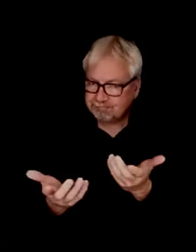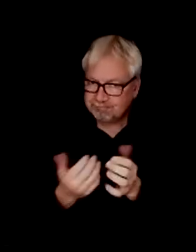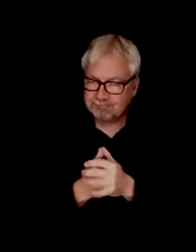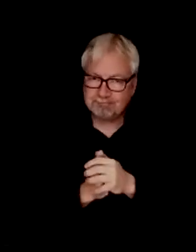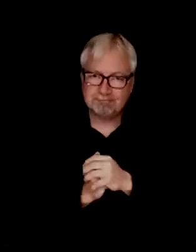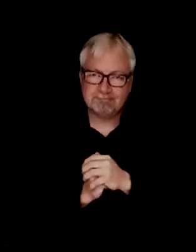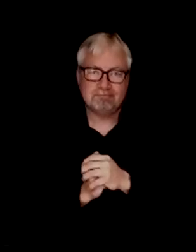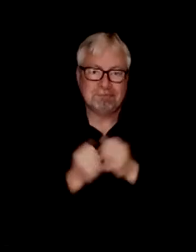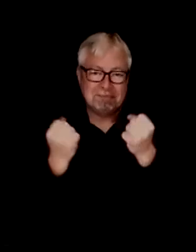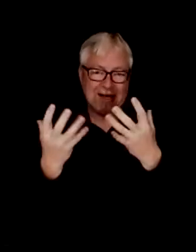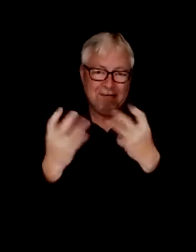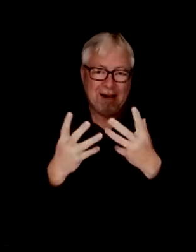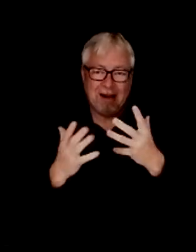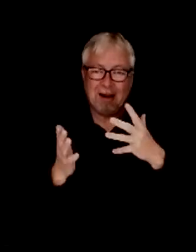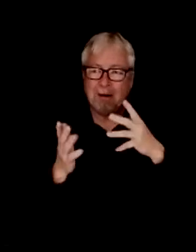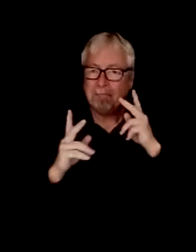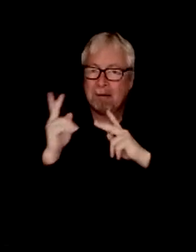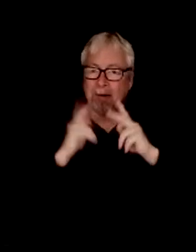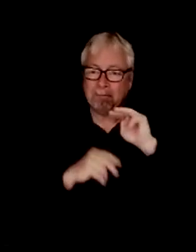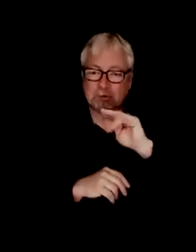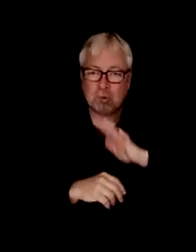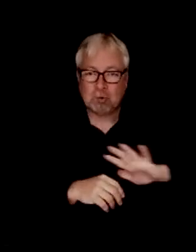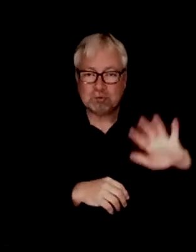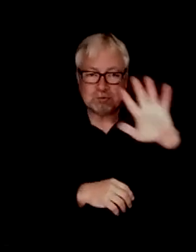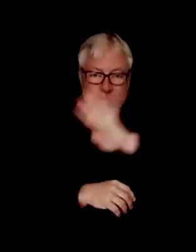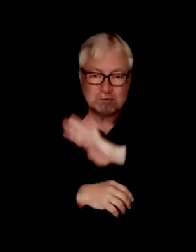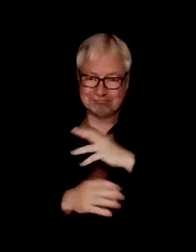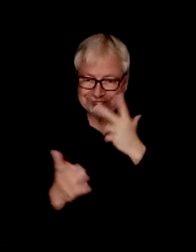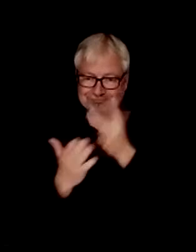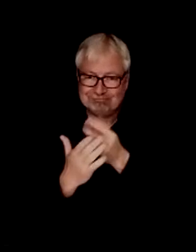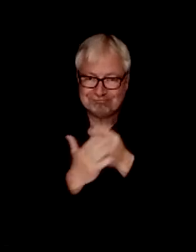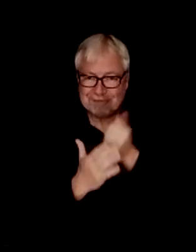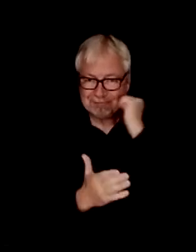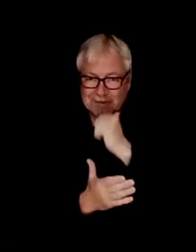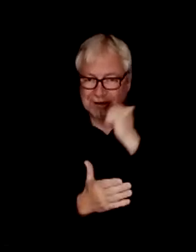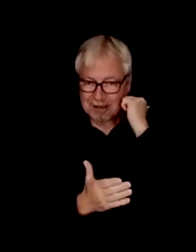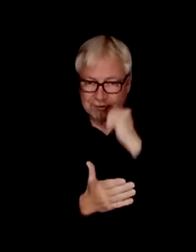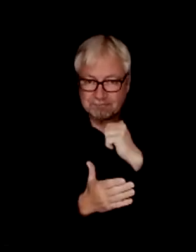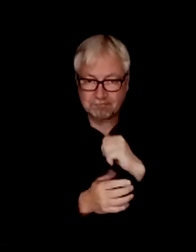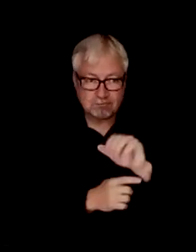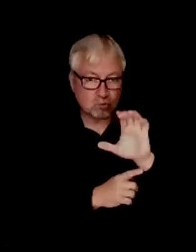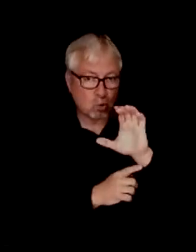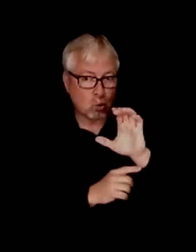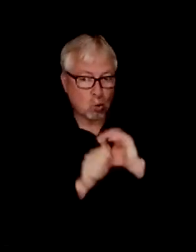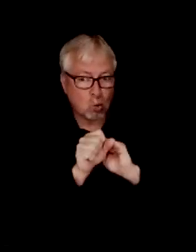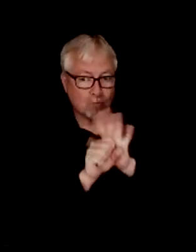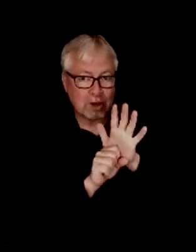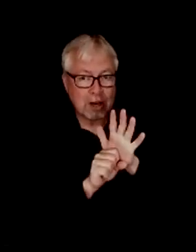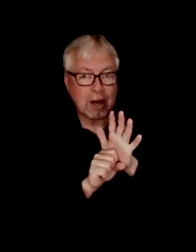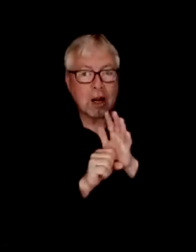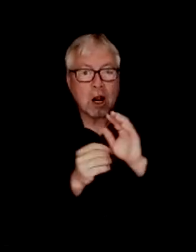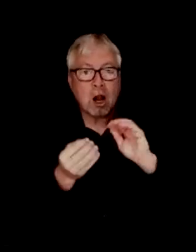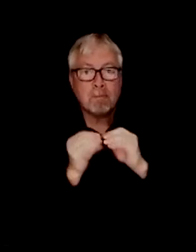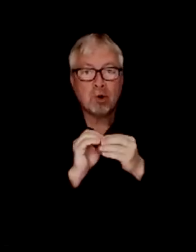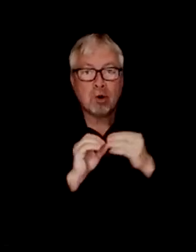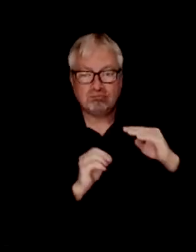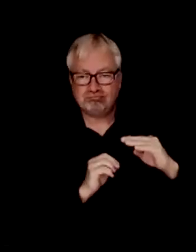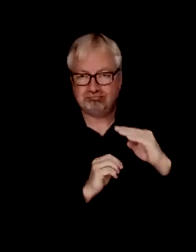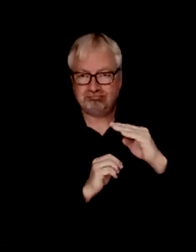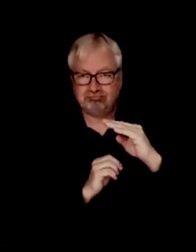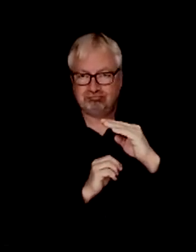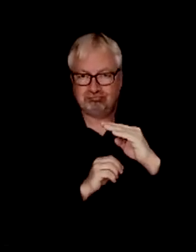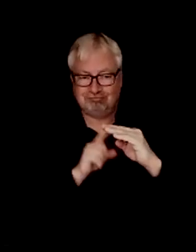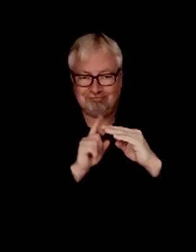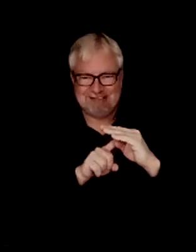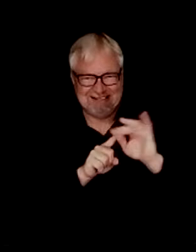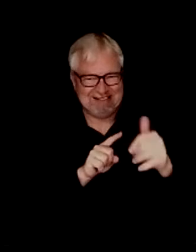each day, cases have started going up again in all age groups, especially children and adults under 60